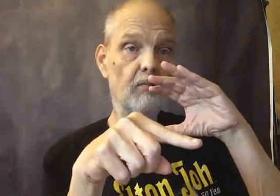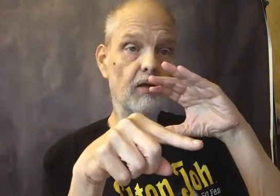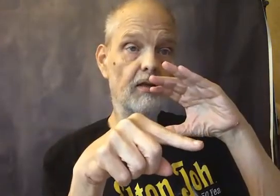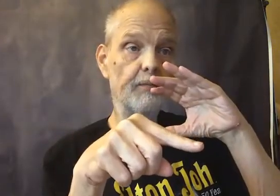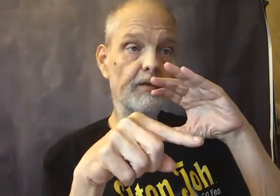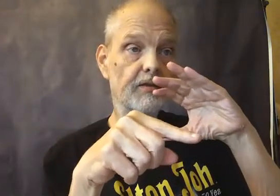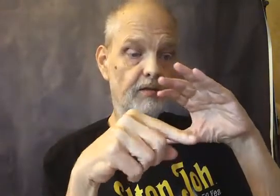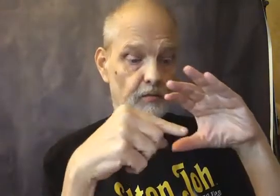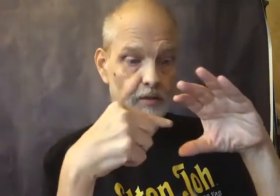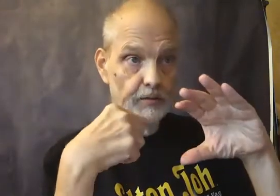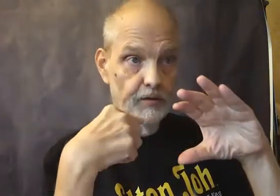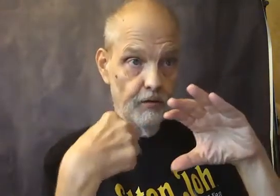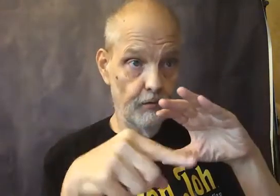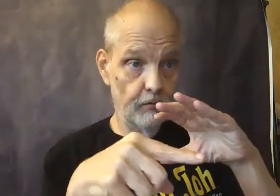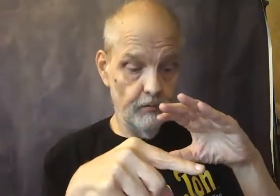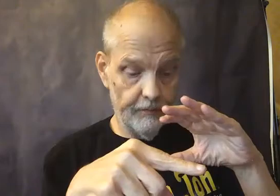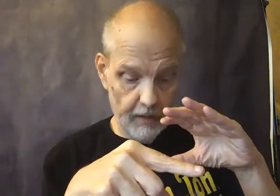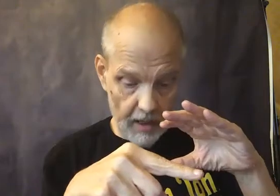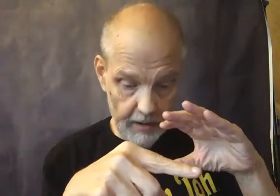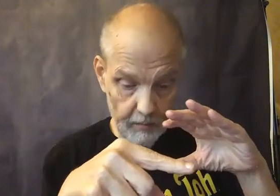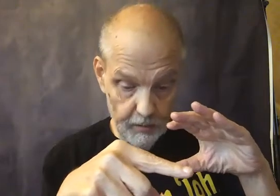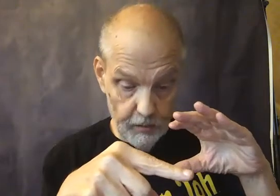Email, and that means to email to you. I email you.